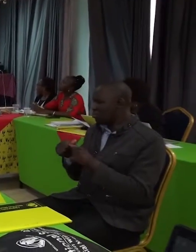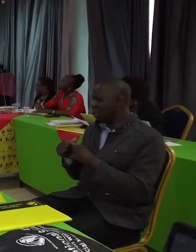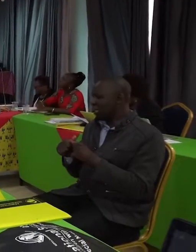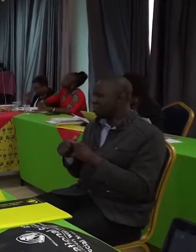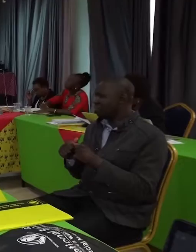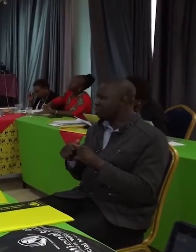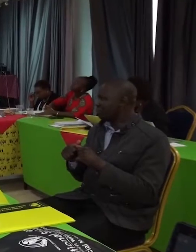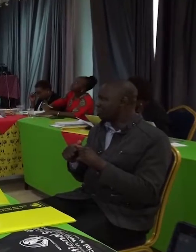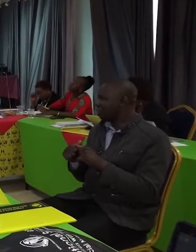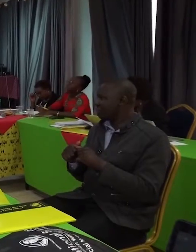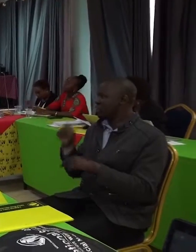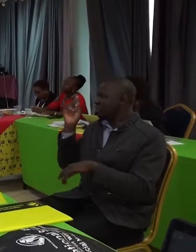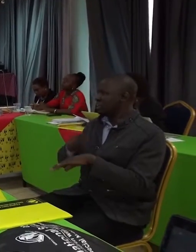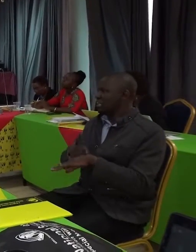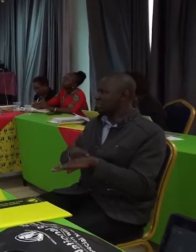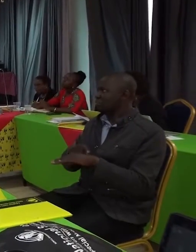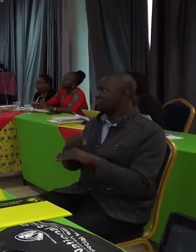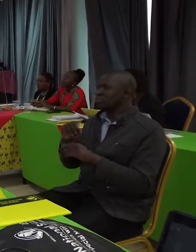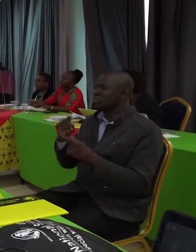remember, when was Salamanca?